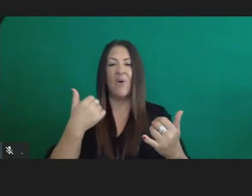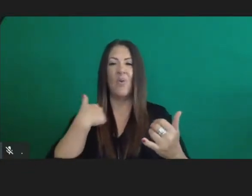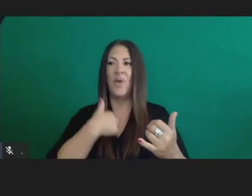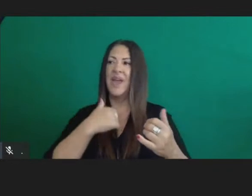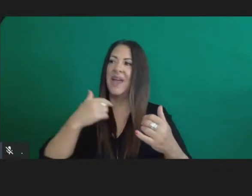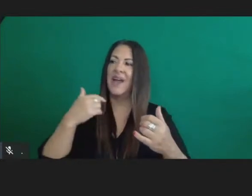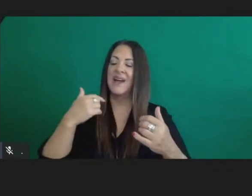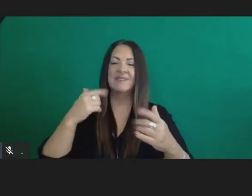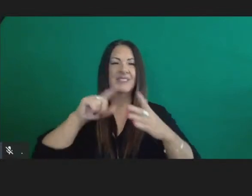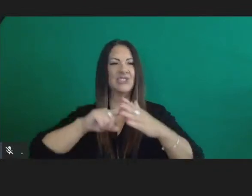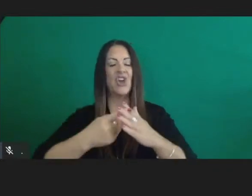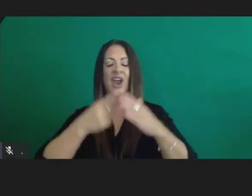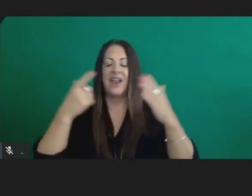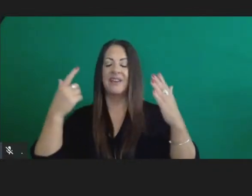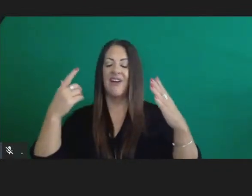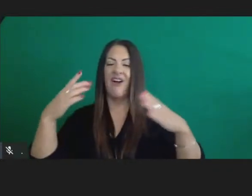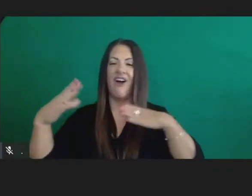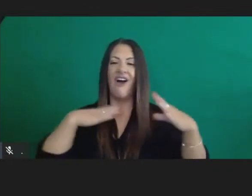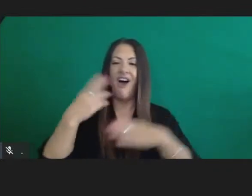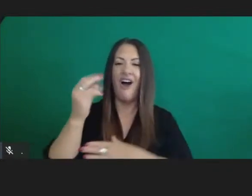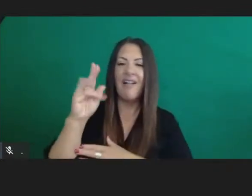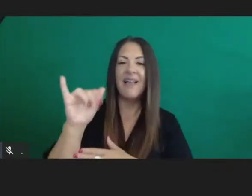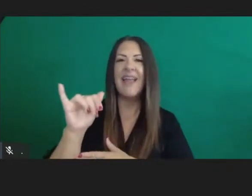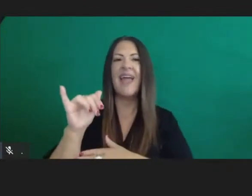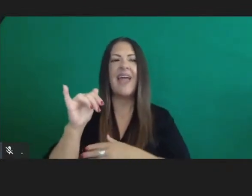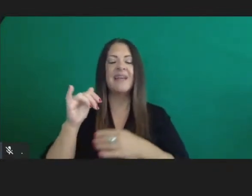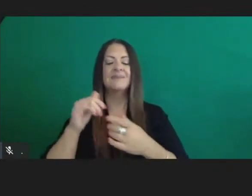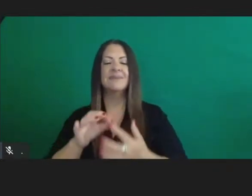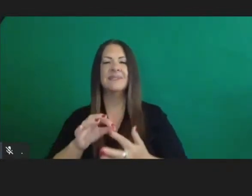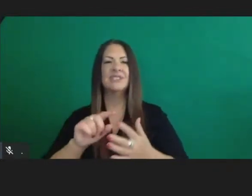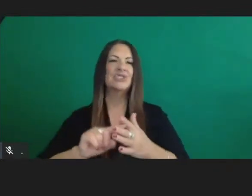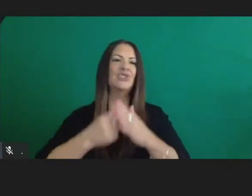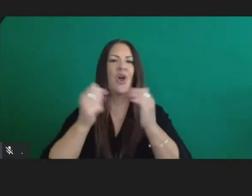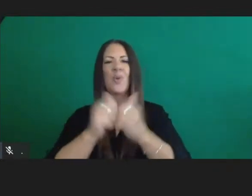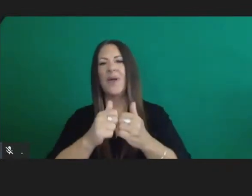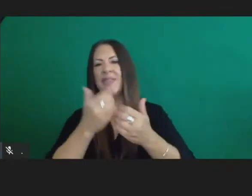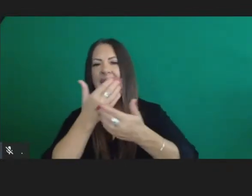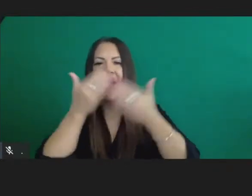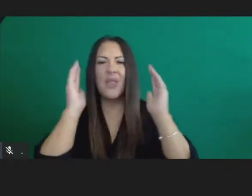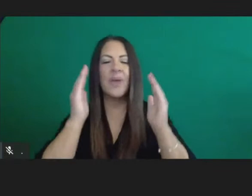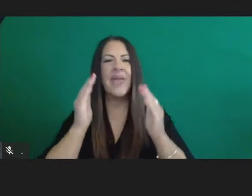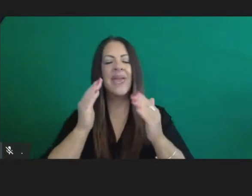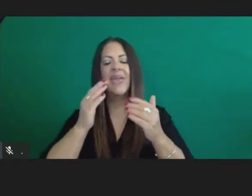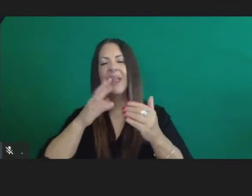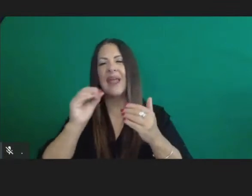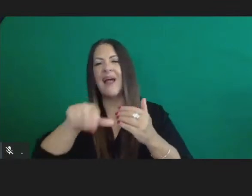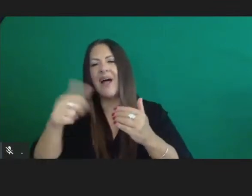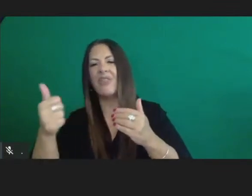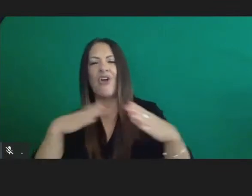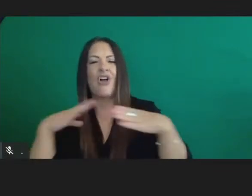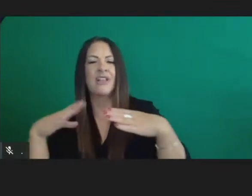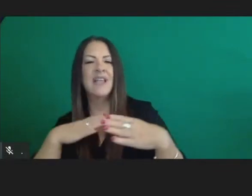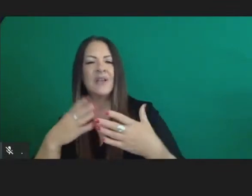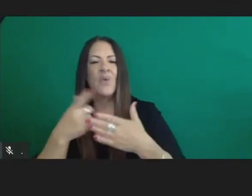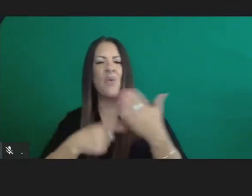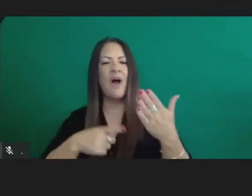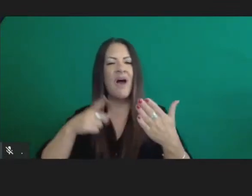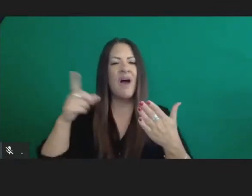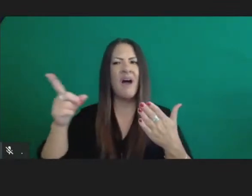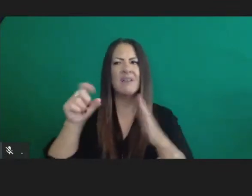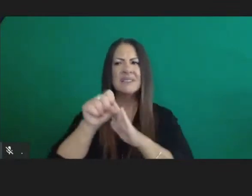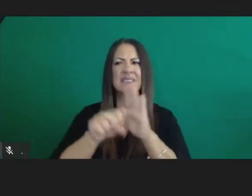but really through the end of the year, that people are going to gather regardless of what the state says. And perhaps, I wonder if it's